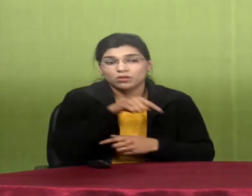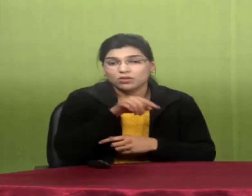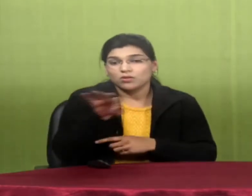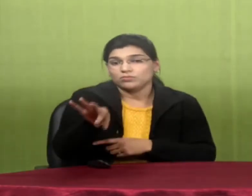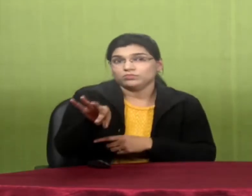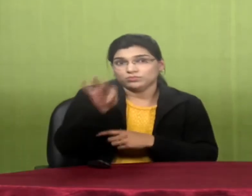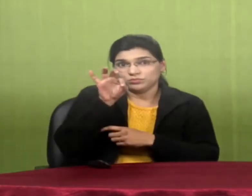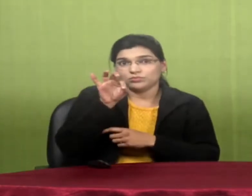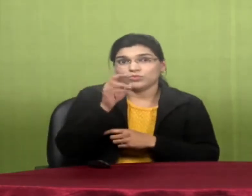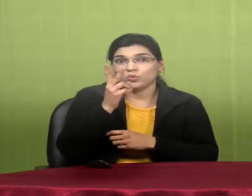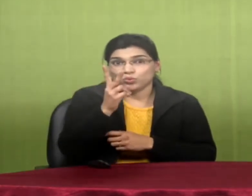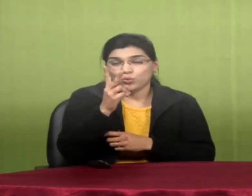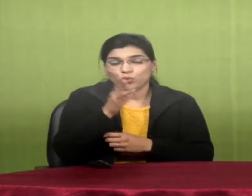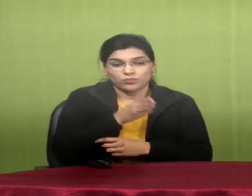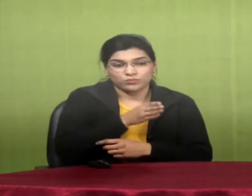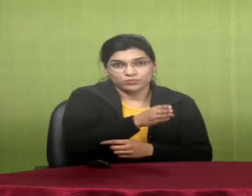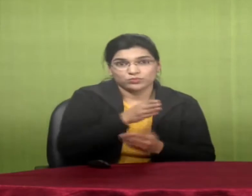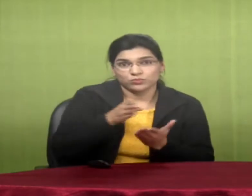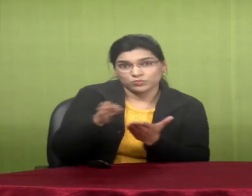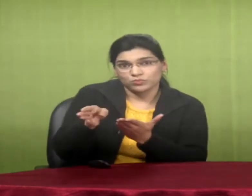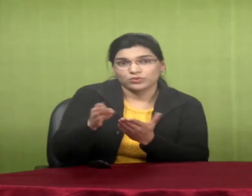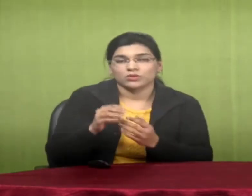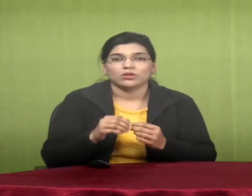is at crossroads.